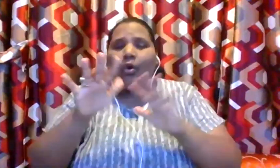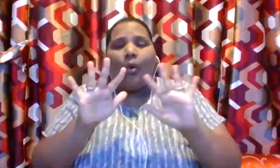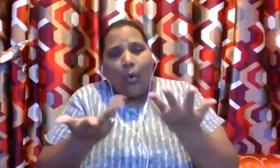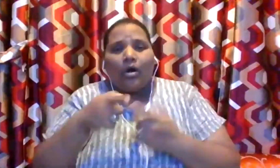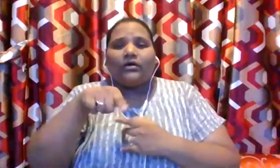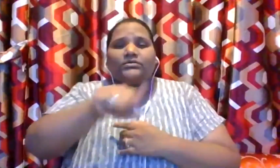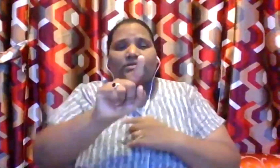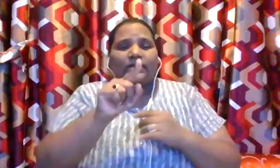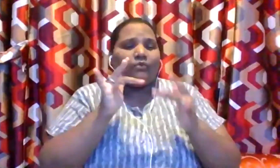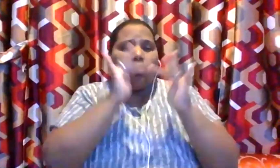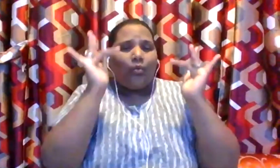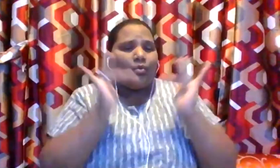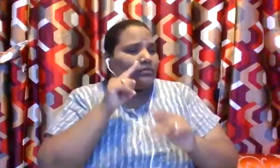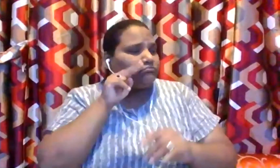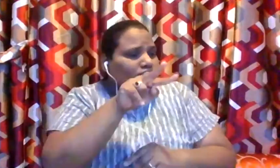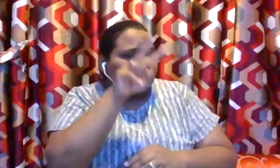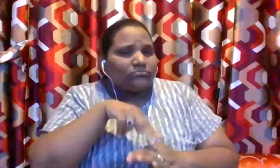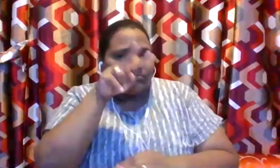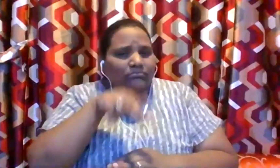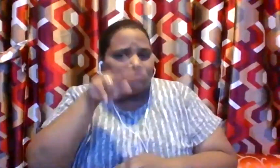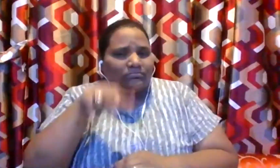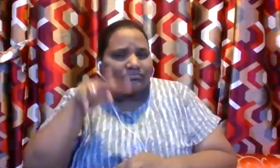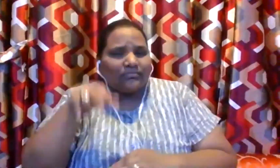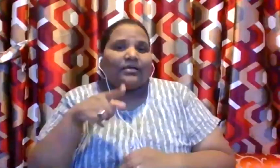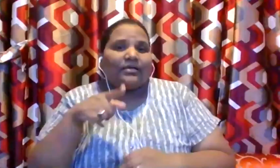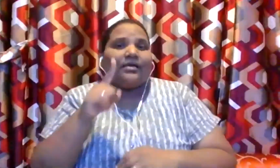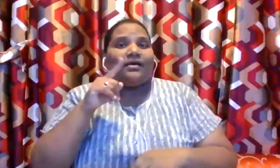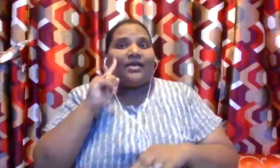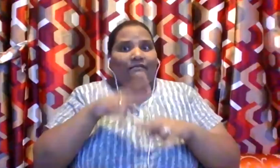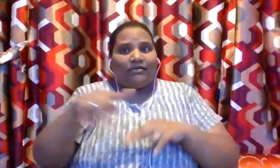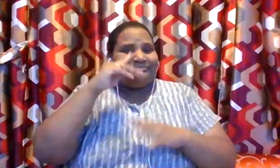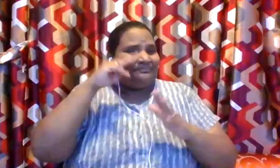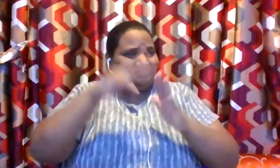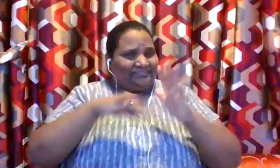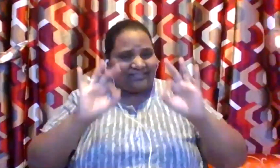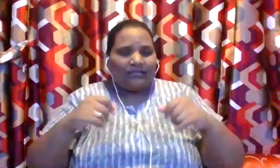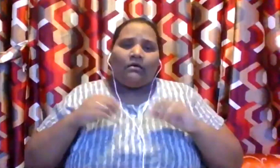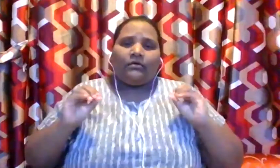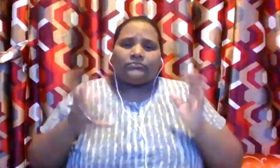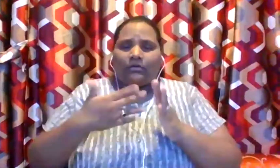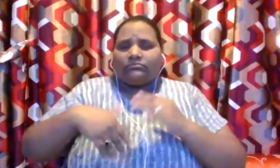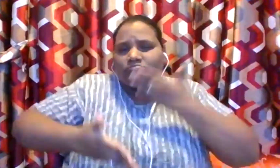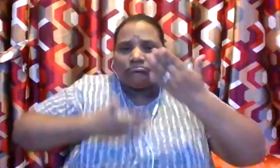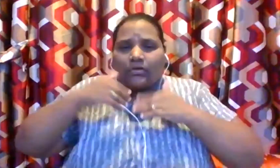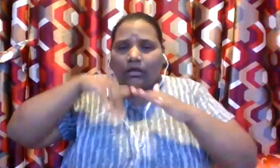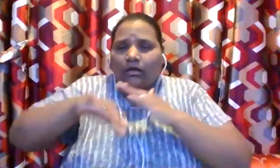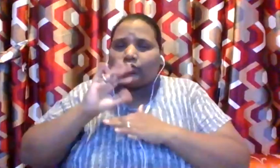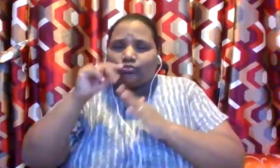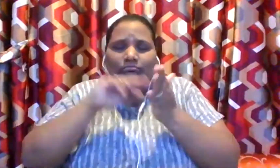can definitely one day start our room sessions like this about Bhagavad Gita. So that's the end of our